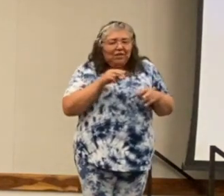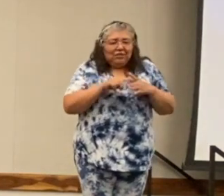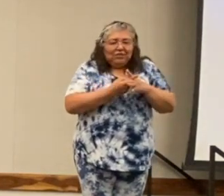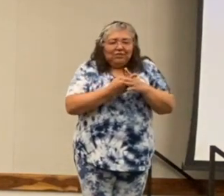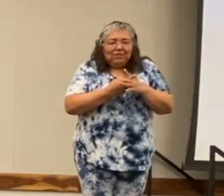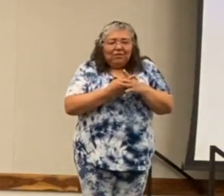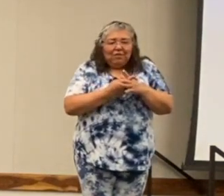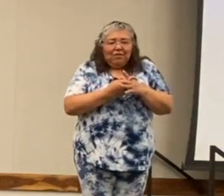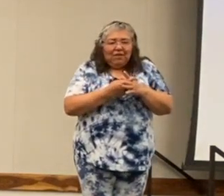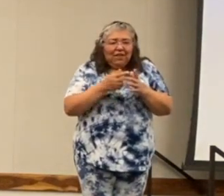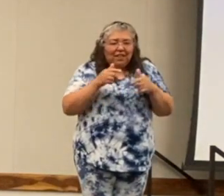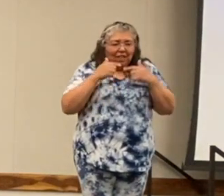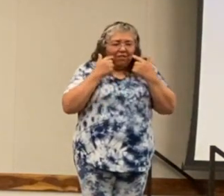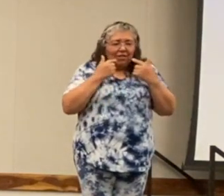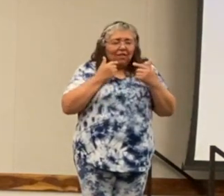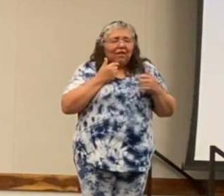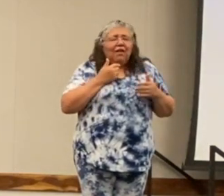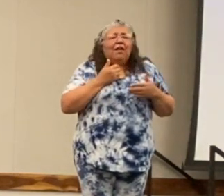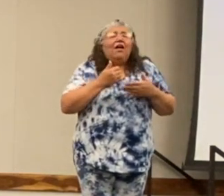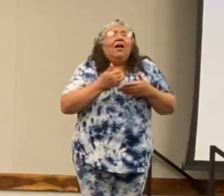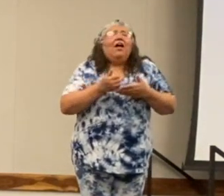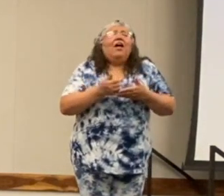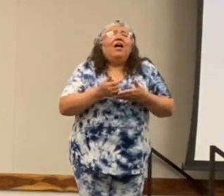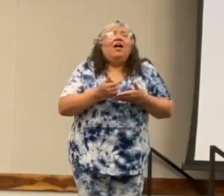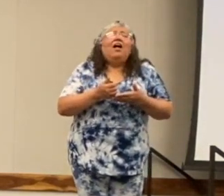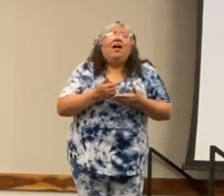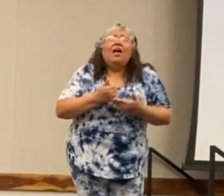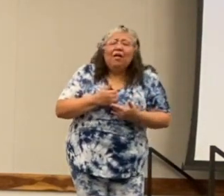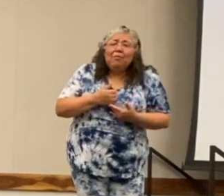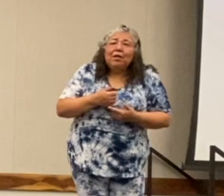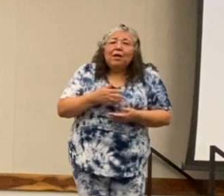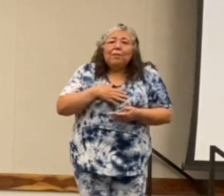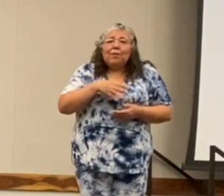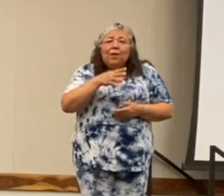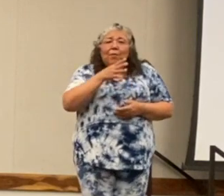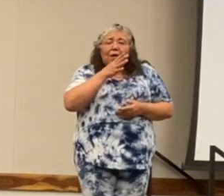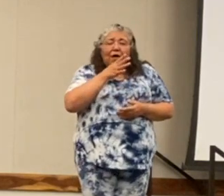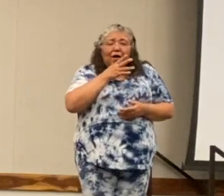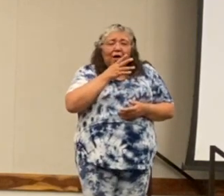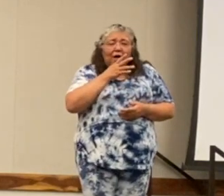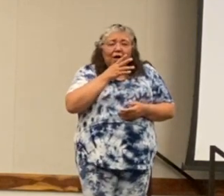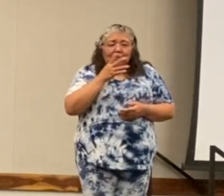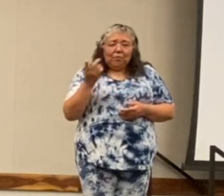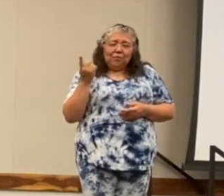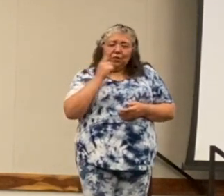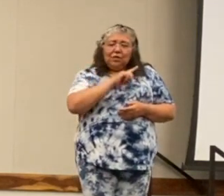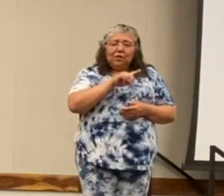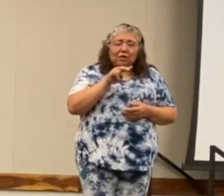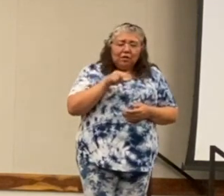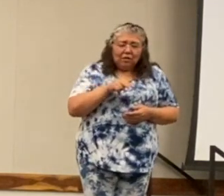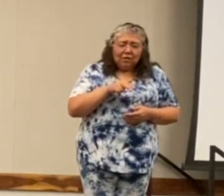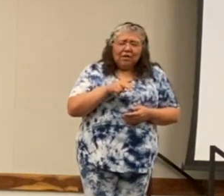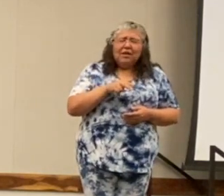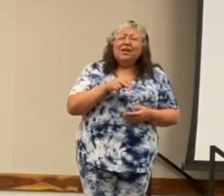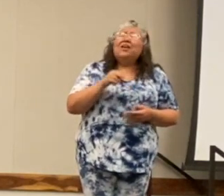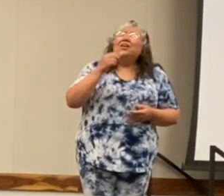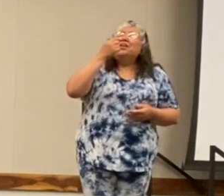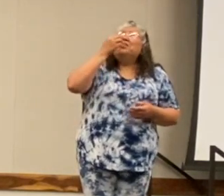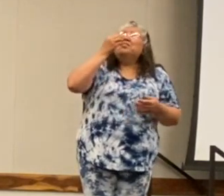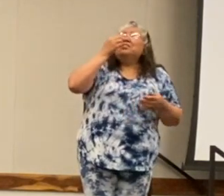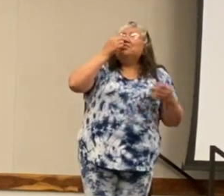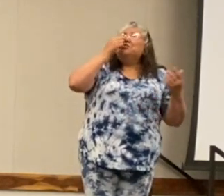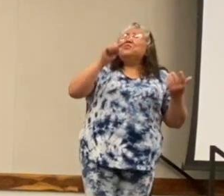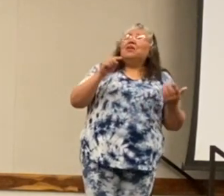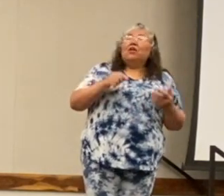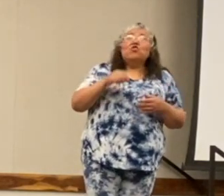like, help. My mom comes around to the top of the stairs. He goes, don't you care for me? She says,